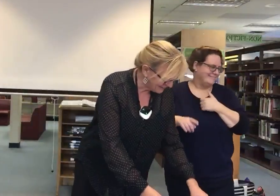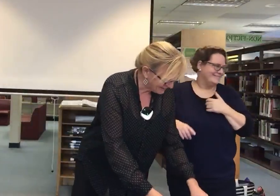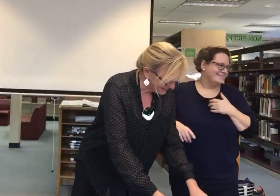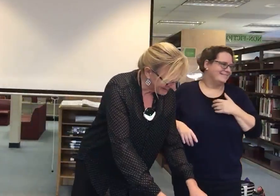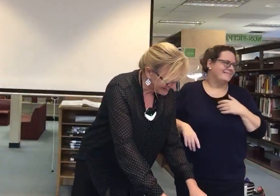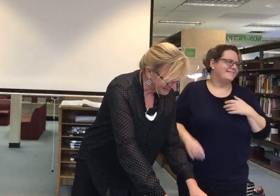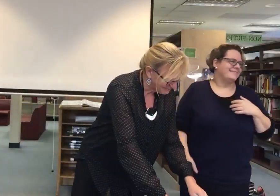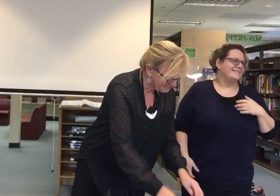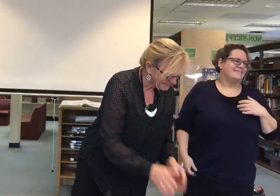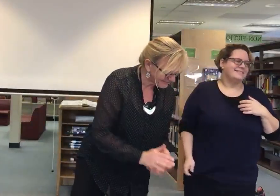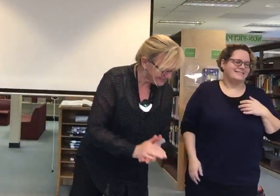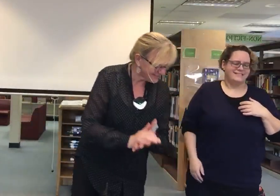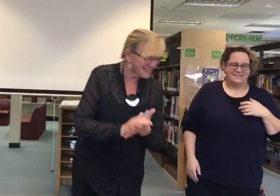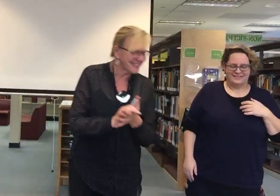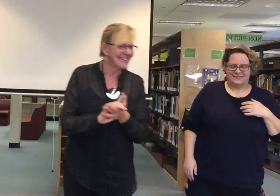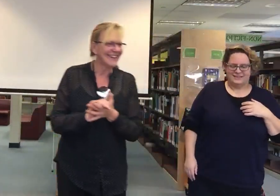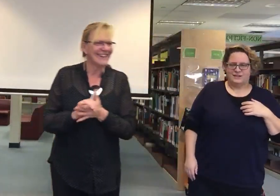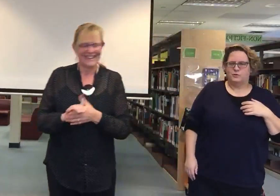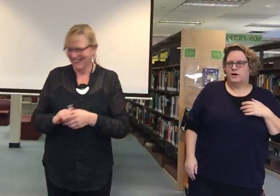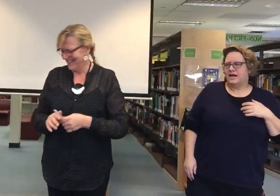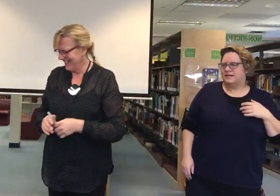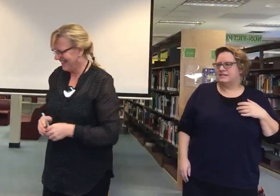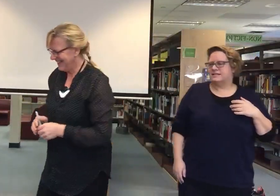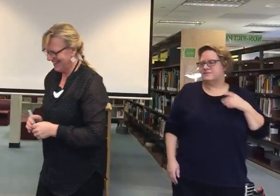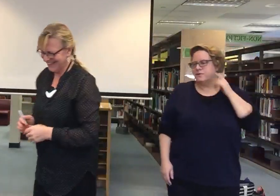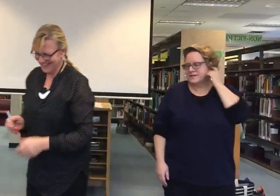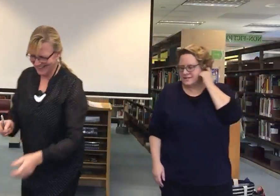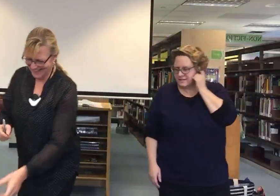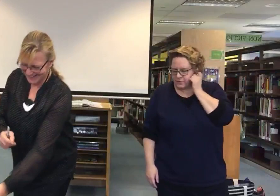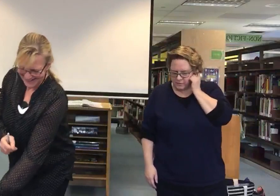And then reverse, so we'll see.